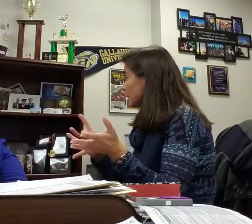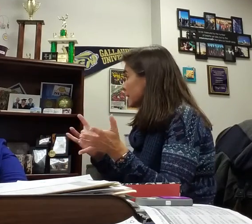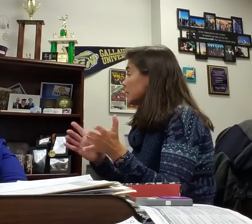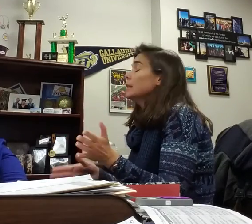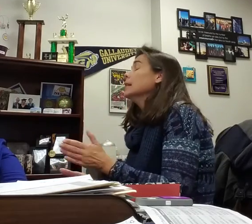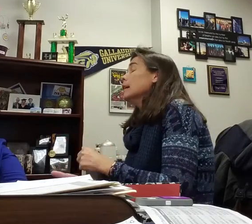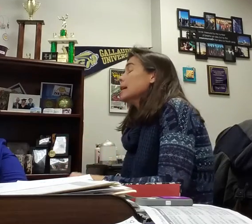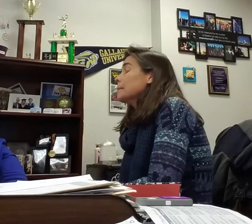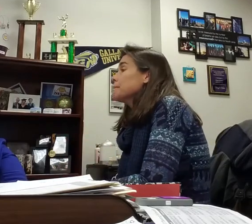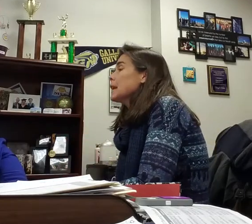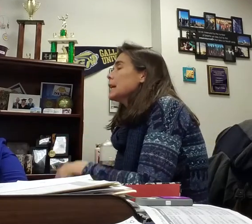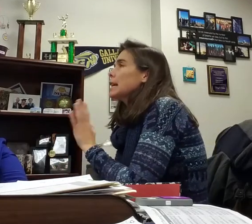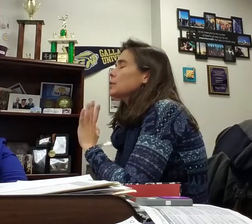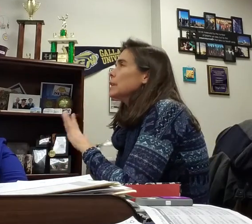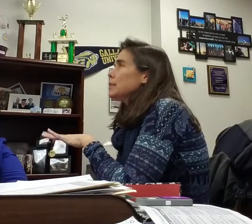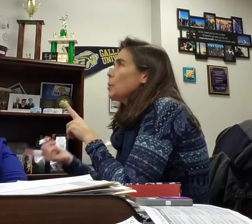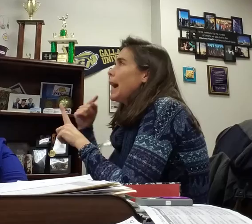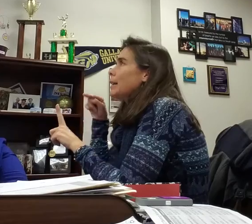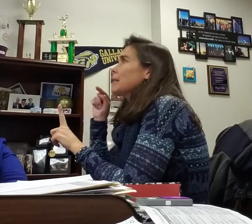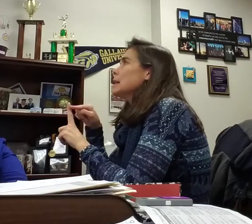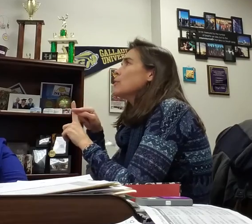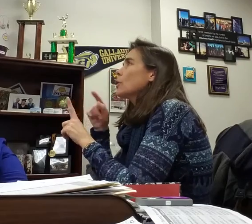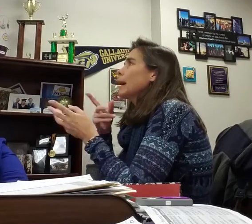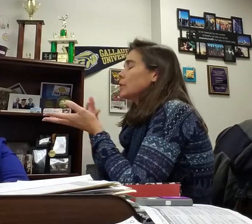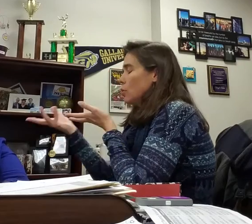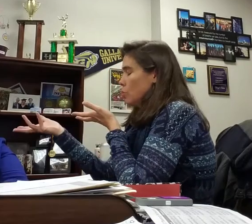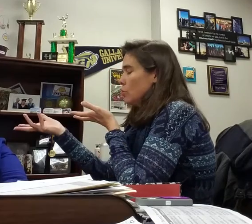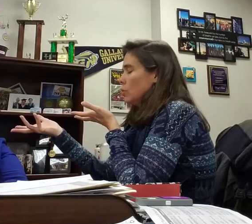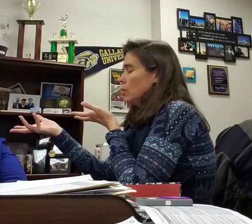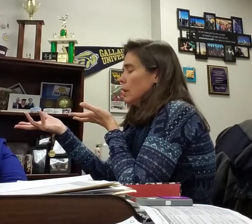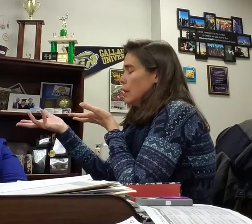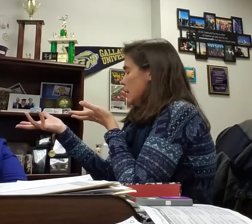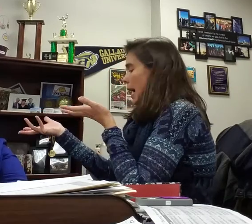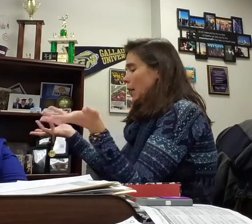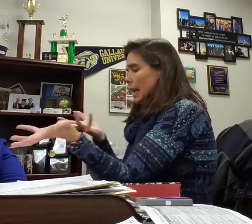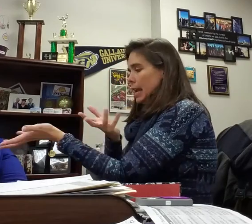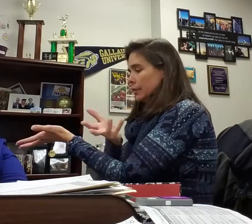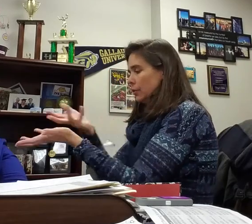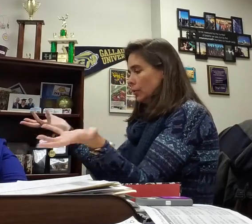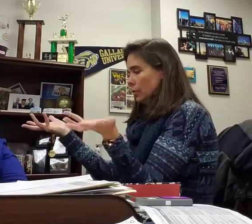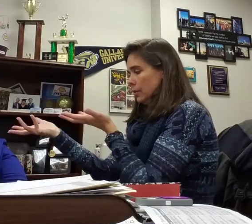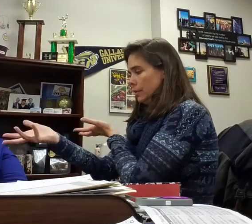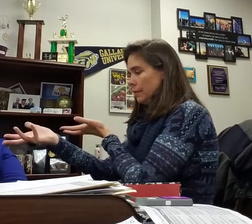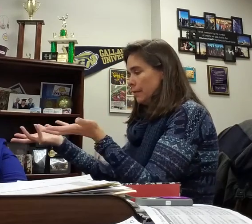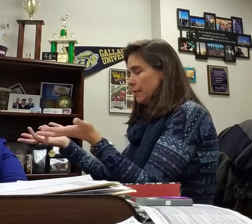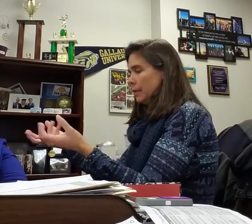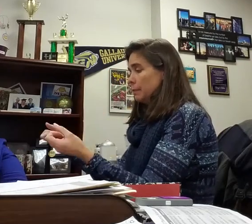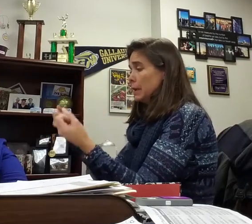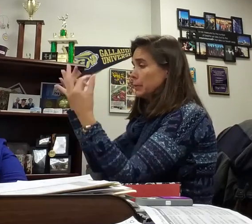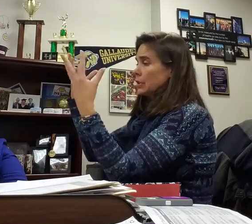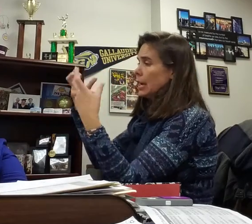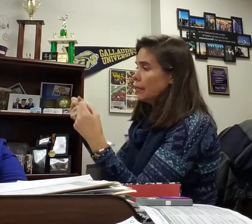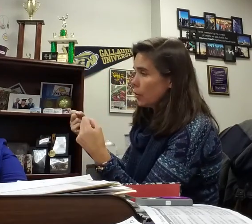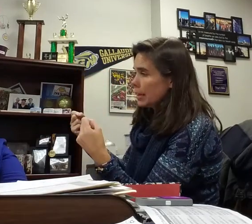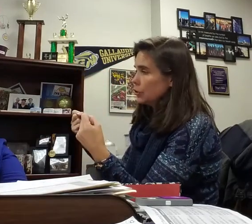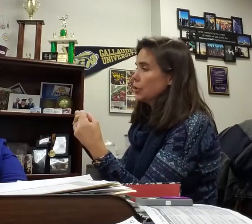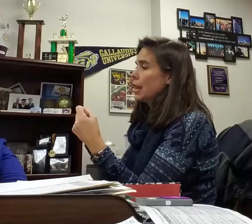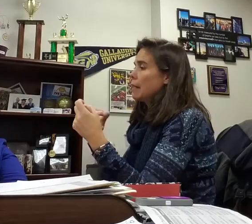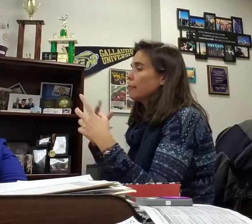relevant. So let's go back and think more about the whole how to handle people signing the question and